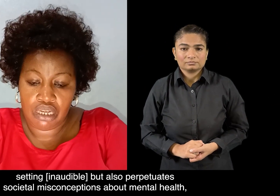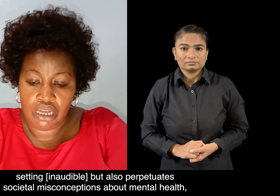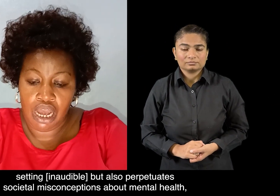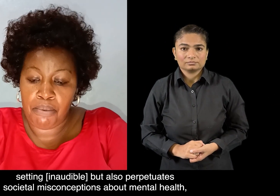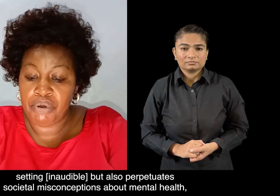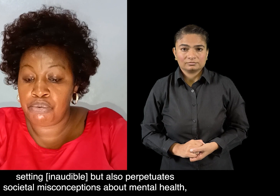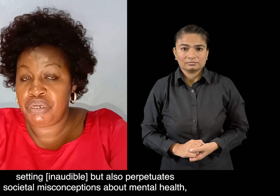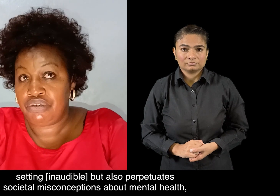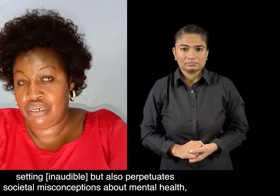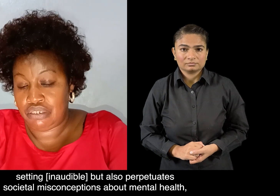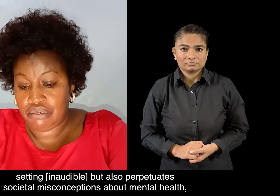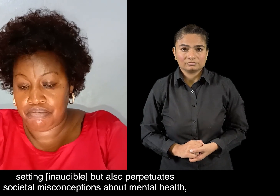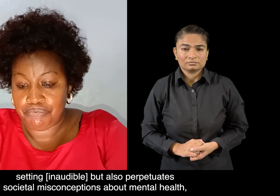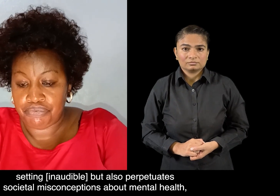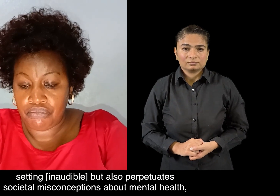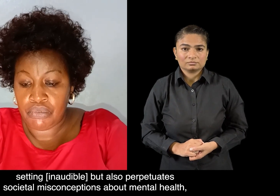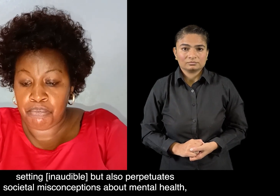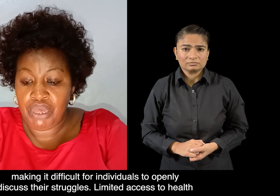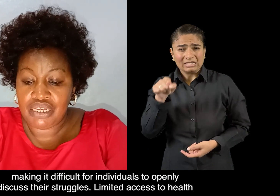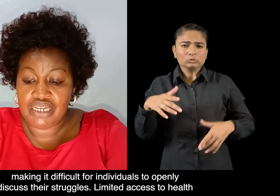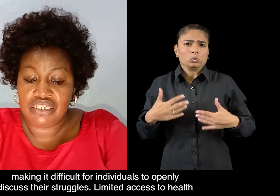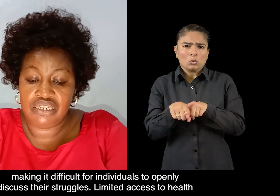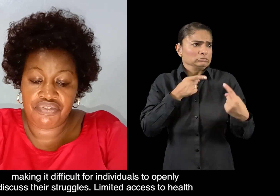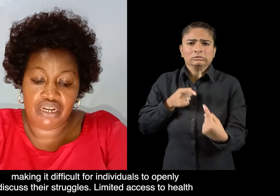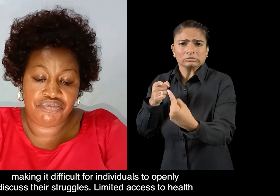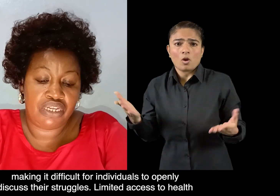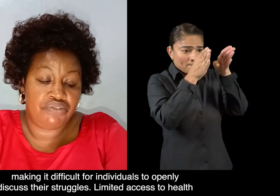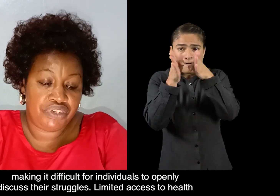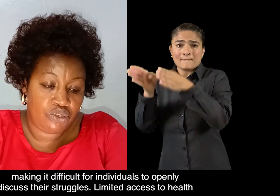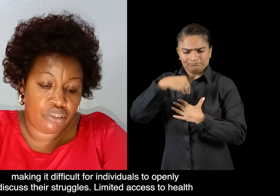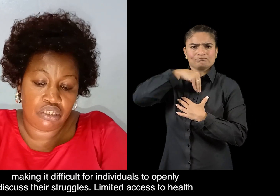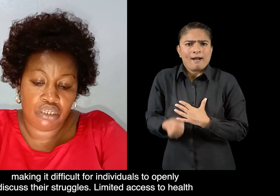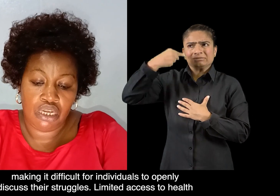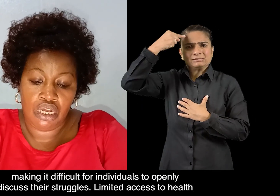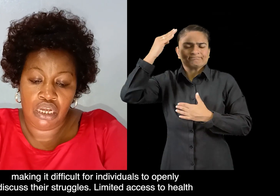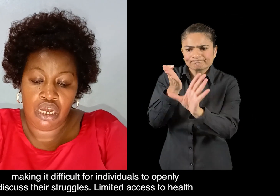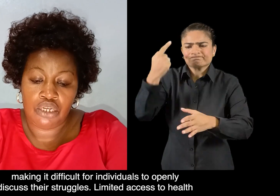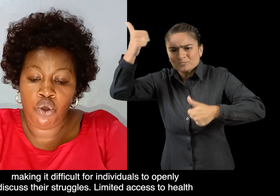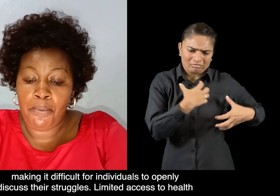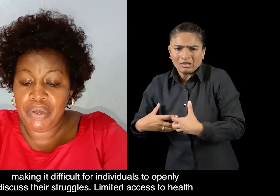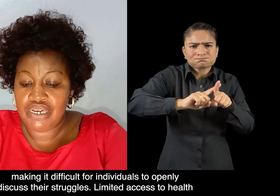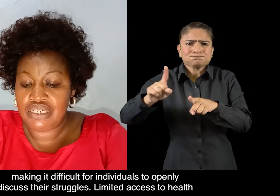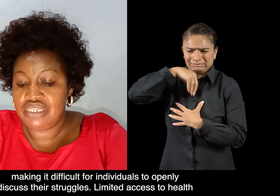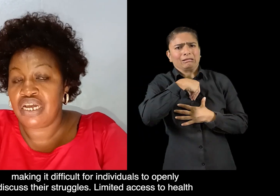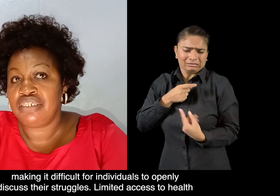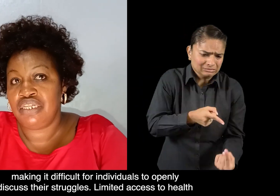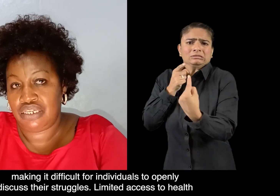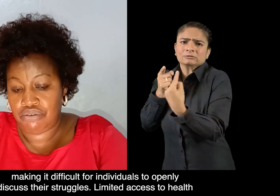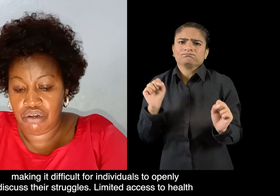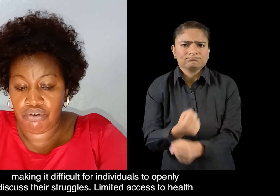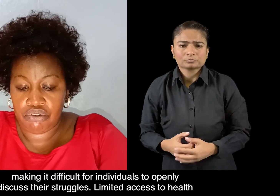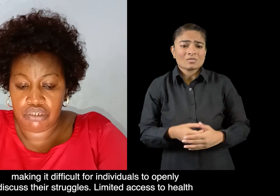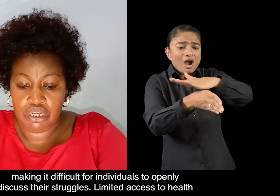misconceptions about mental health, making it difficult for individuals to openly discuss